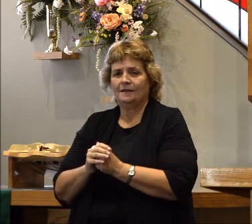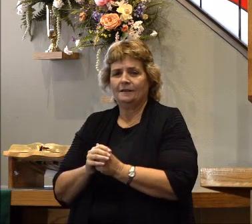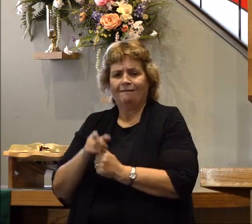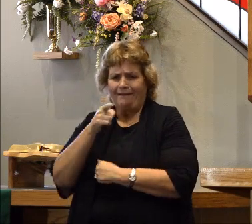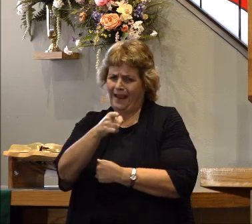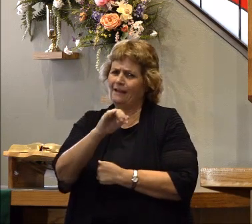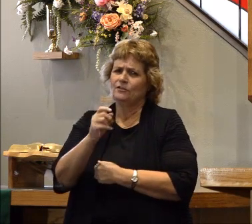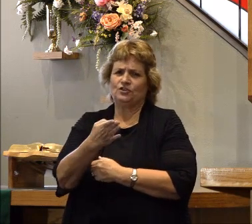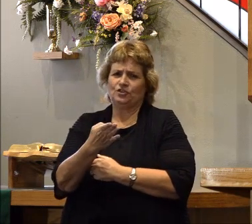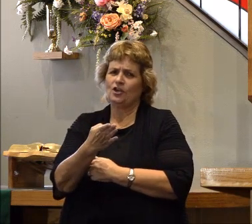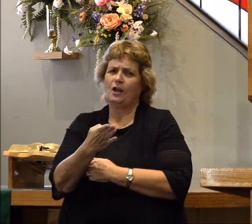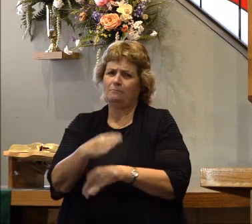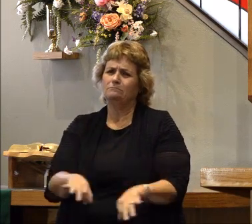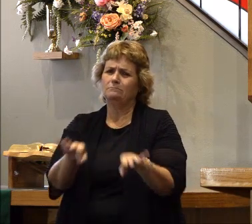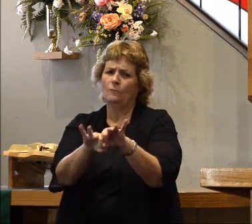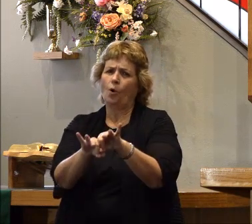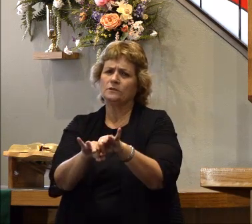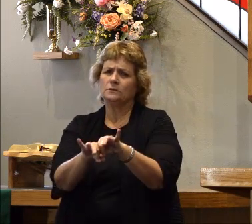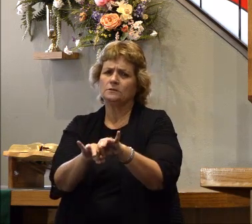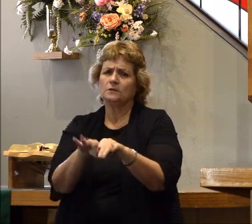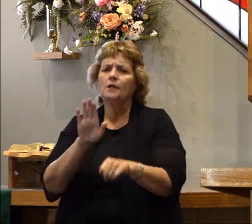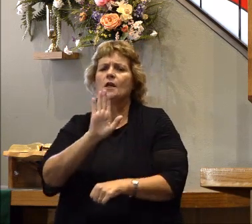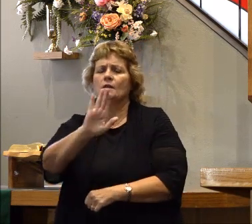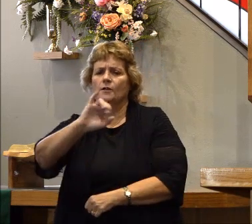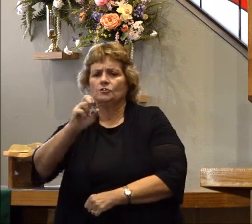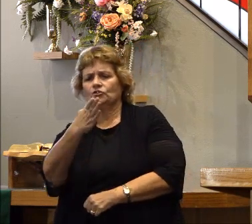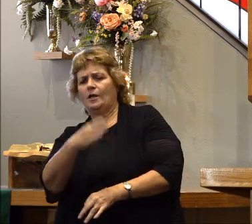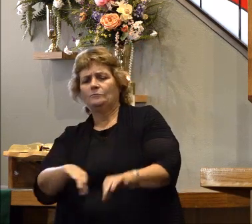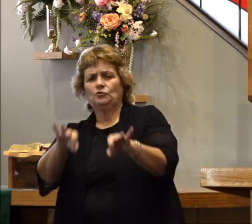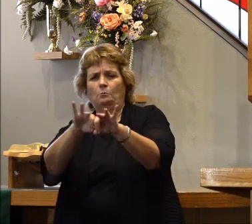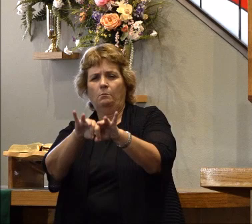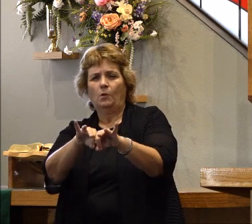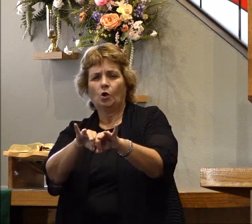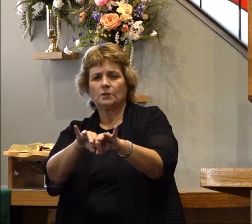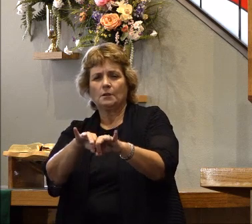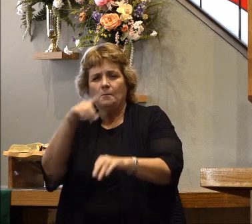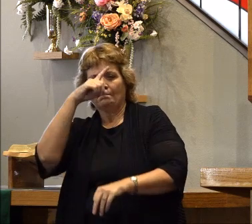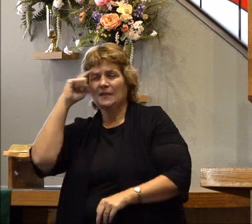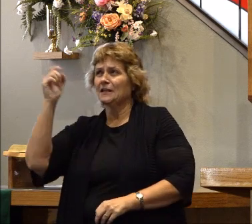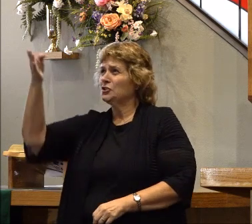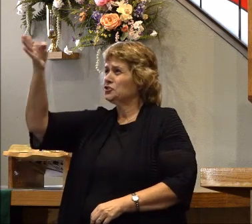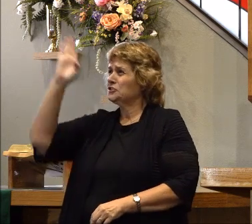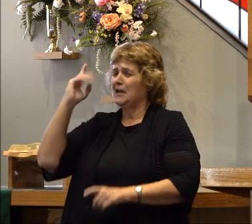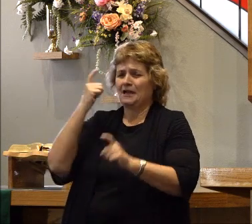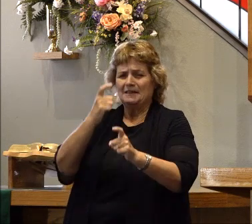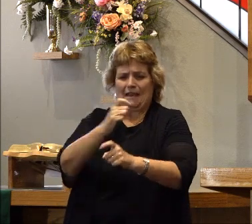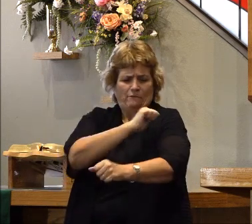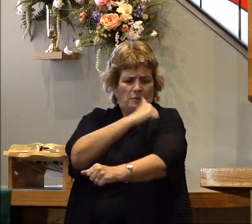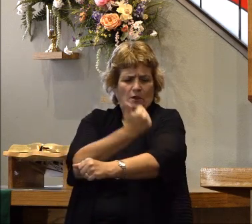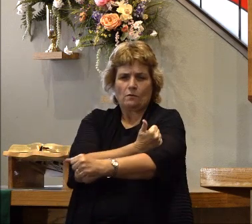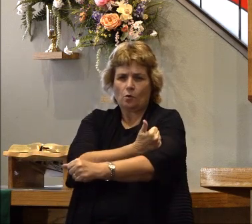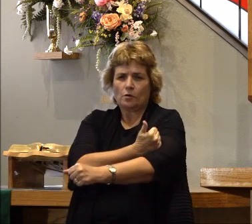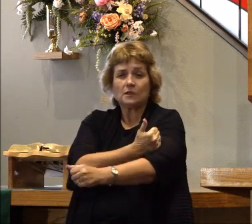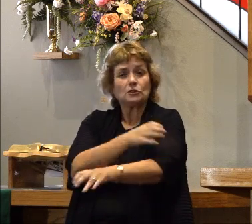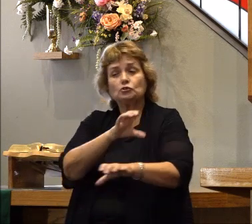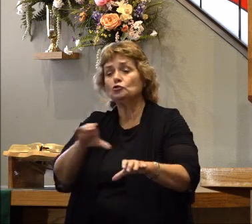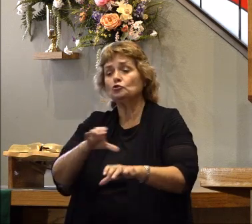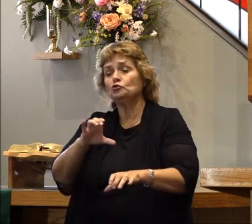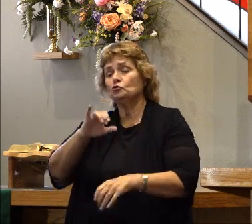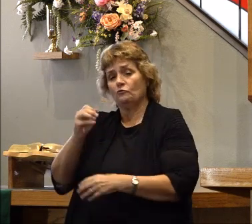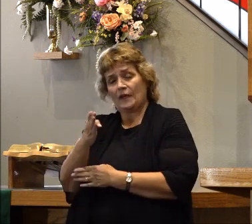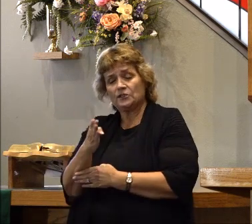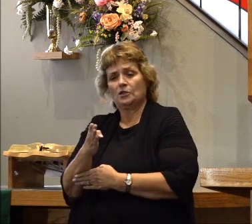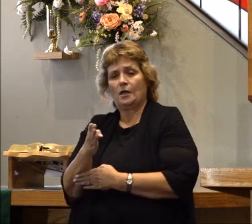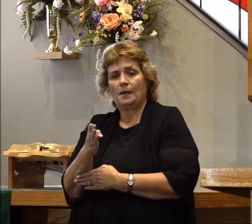nothing. They have a job, and they are charged by God's authority to do that job. Their